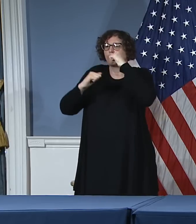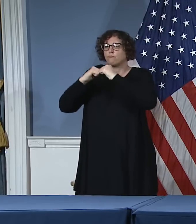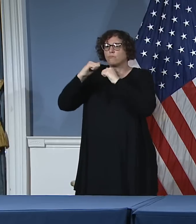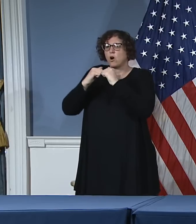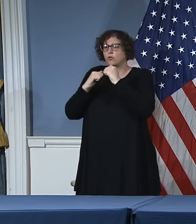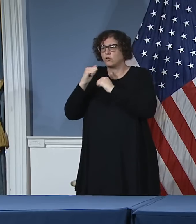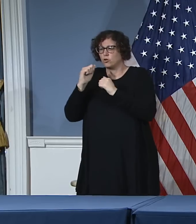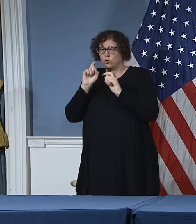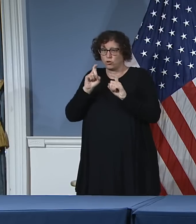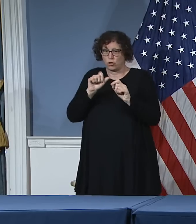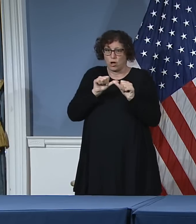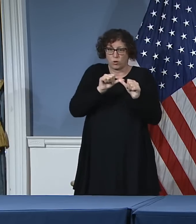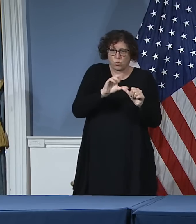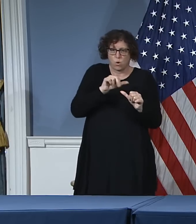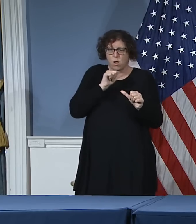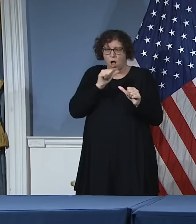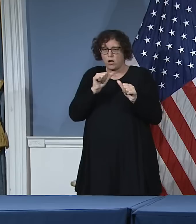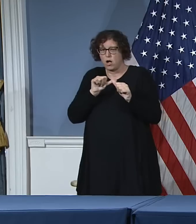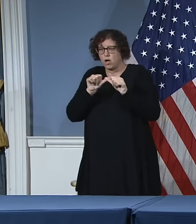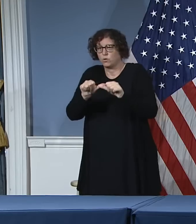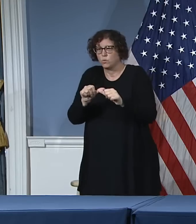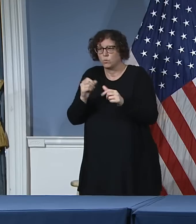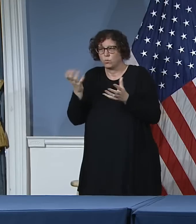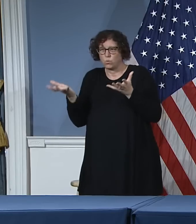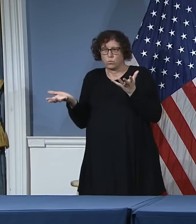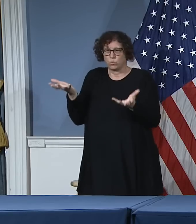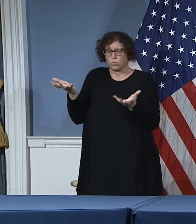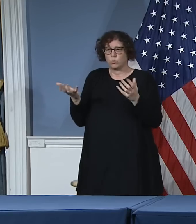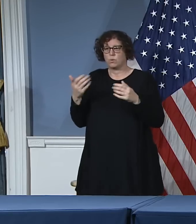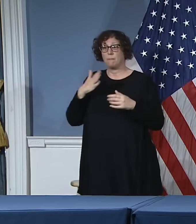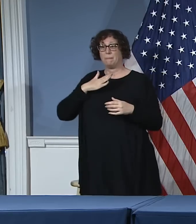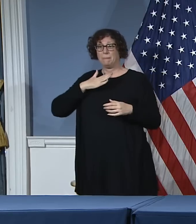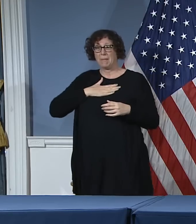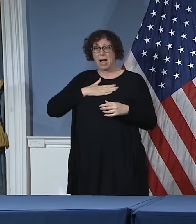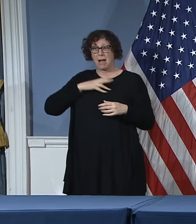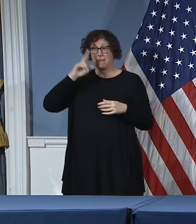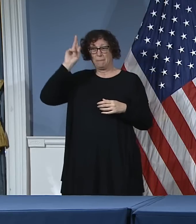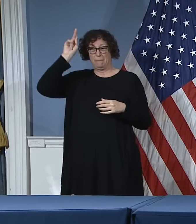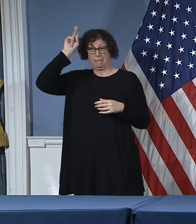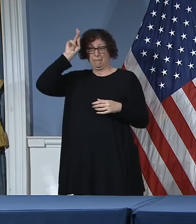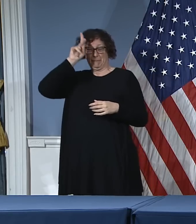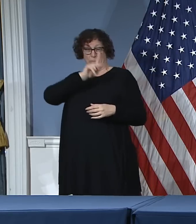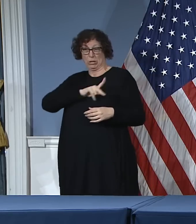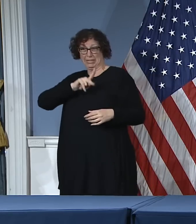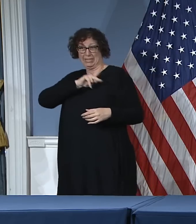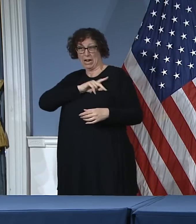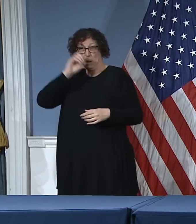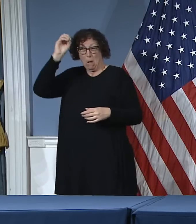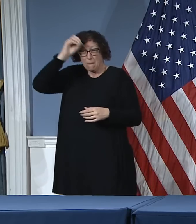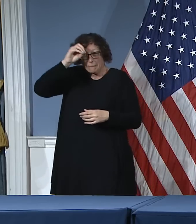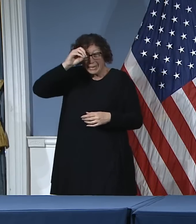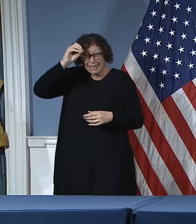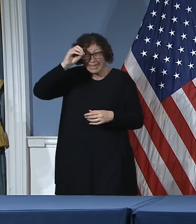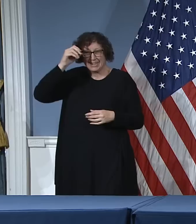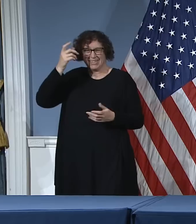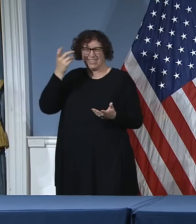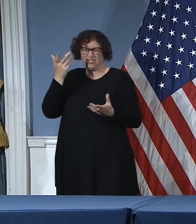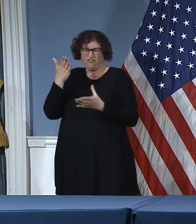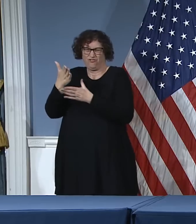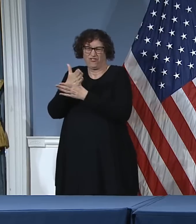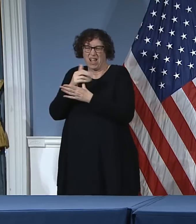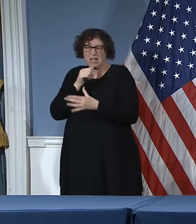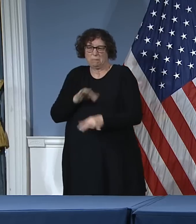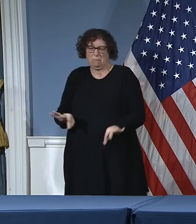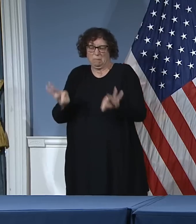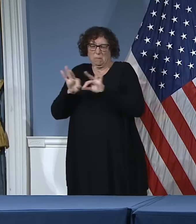in the middle of a crisis. I'm hearing your question. I think it's a fair question. Best way for us to handle this is to have a real conversation with the state